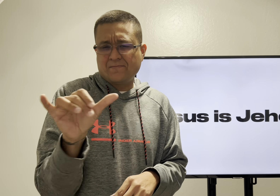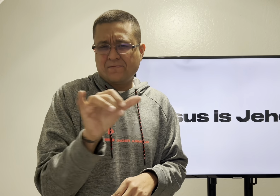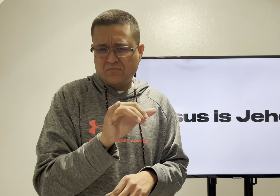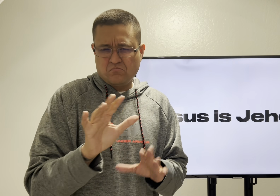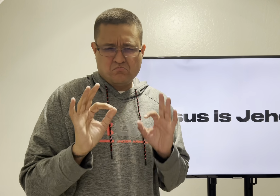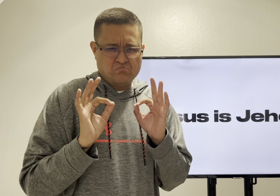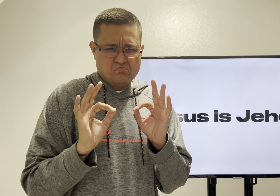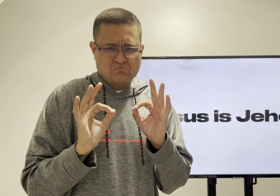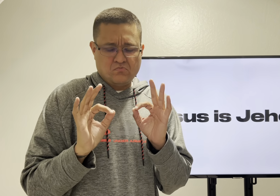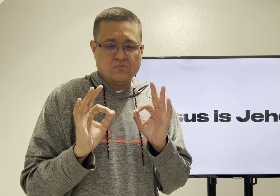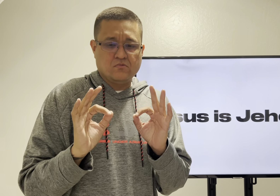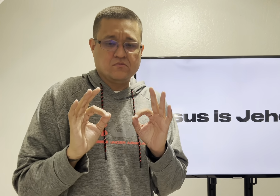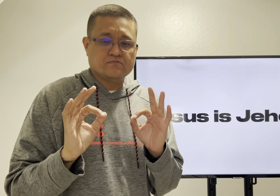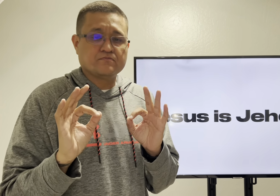Also, Logos and Yahweh.